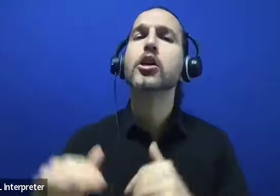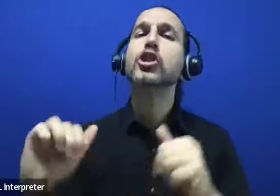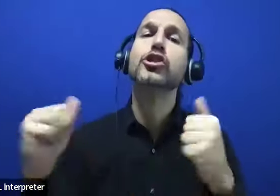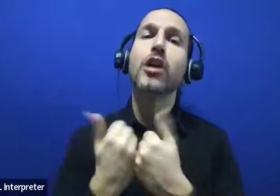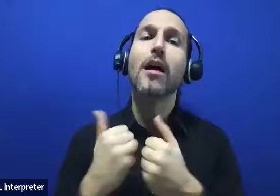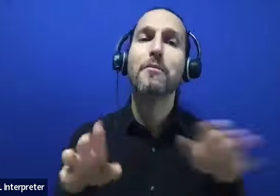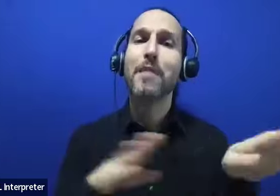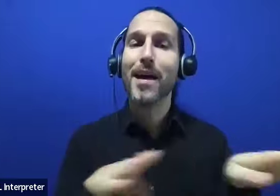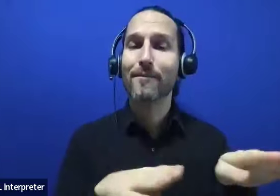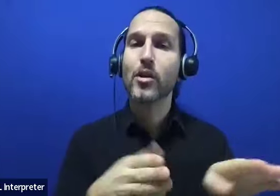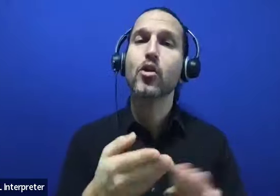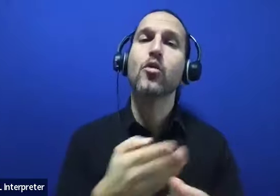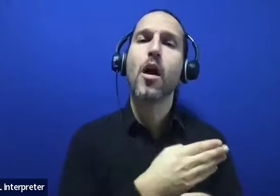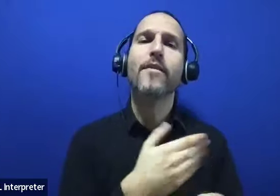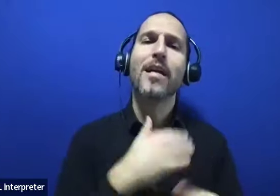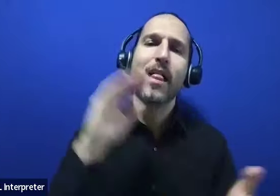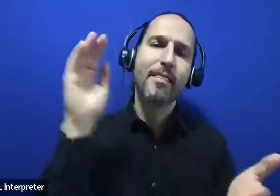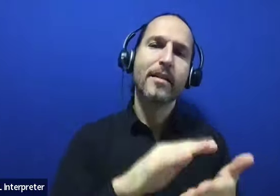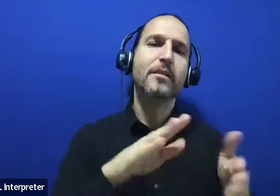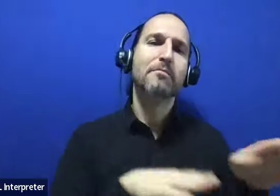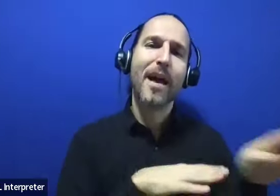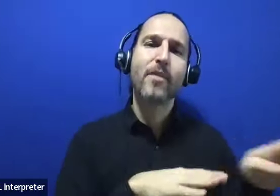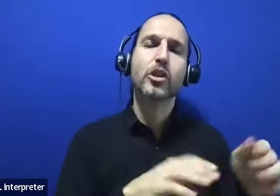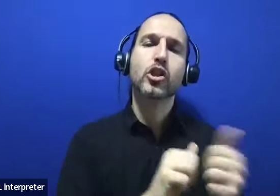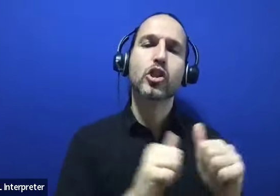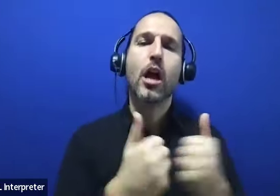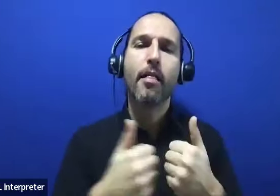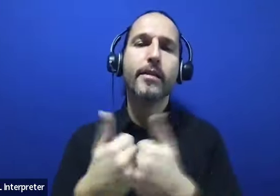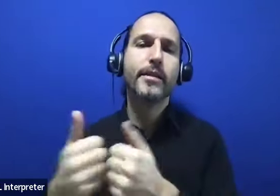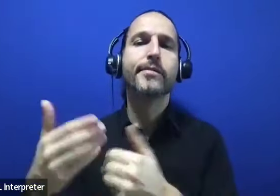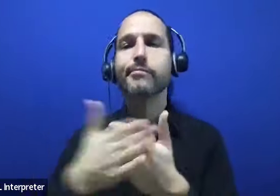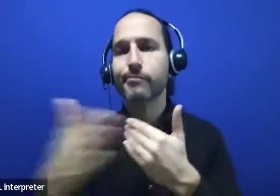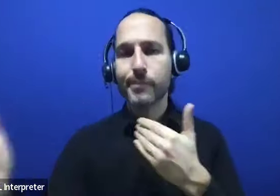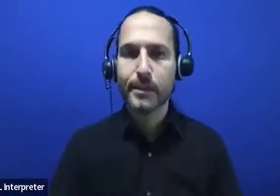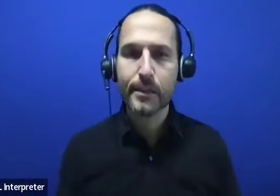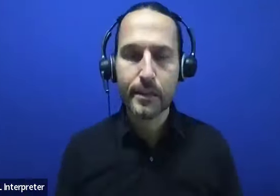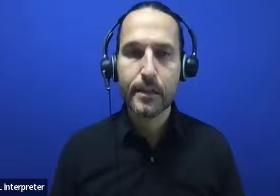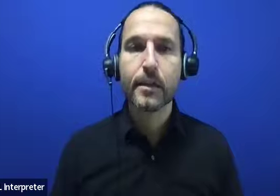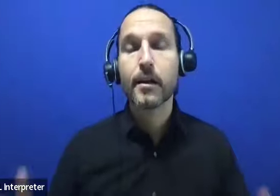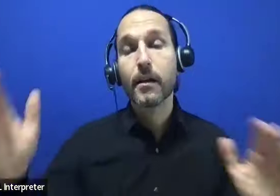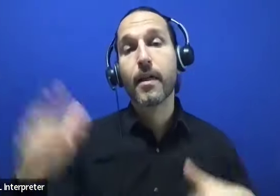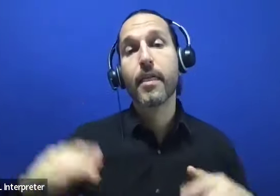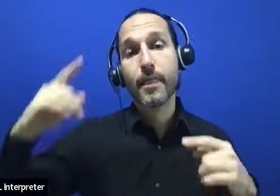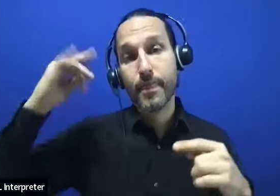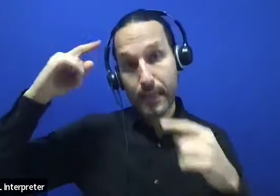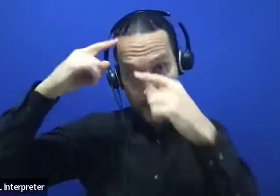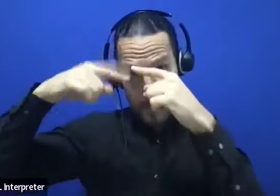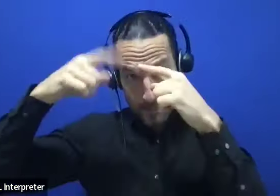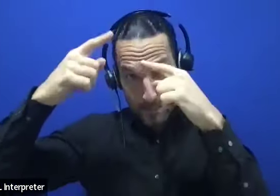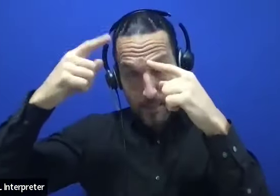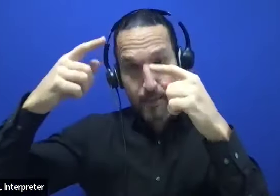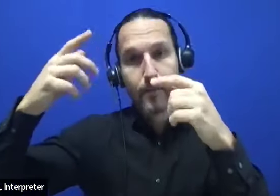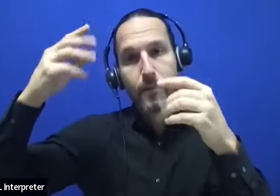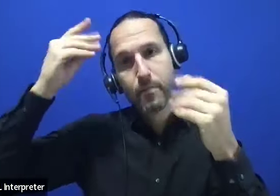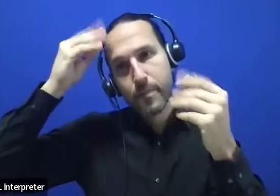kids that walk earlier tend to have fewer behavioral challenges through life. Executive dysfunction. Executive functions are